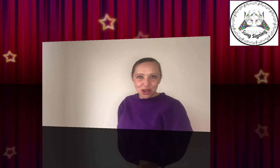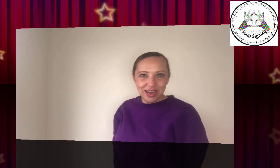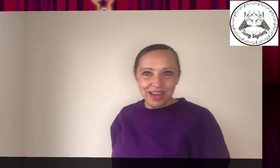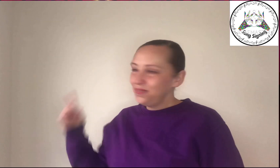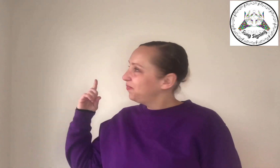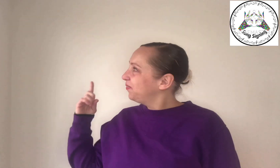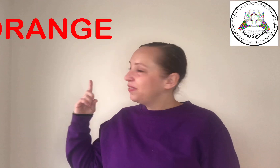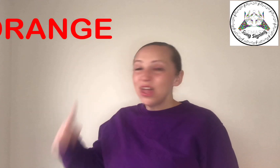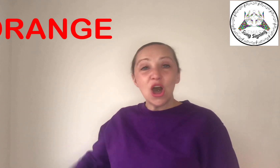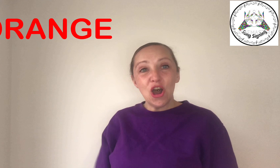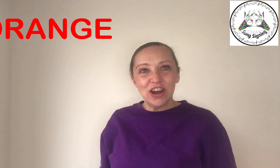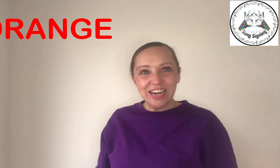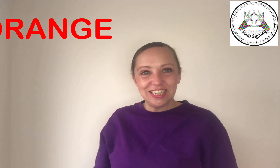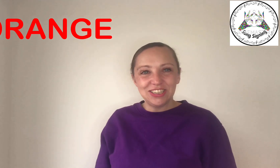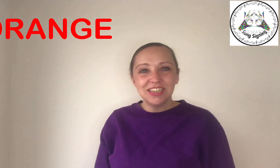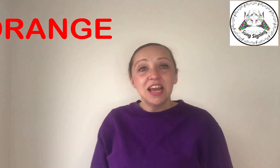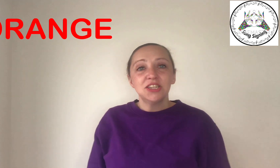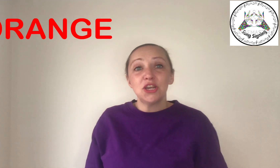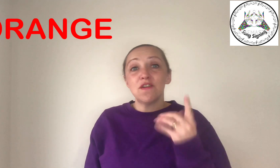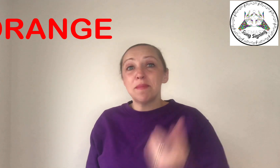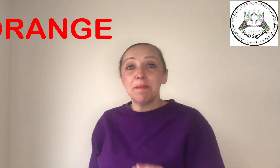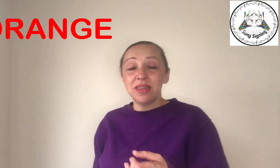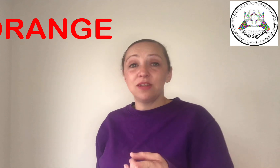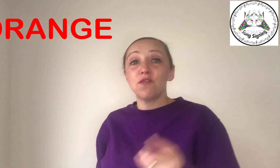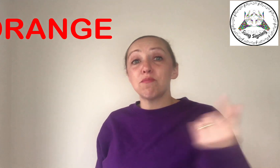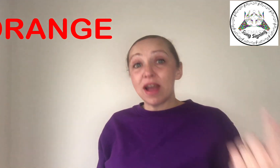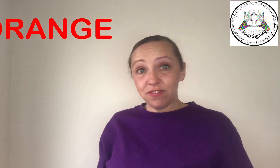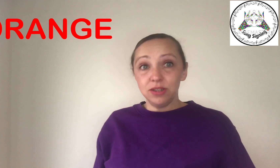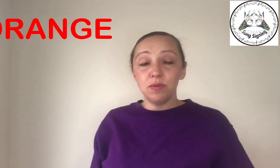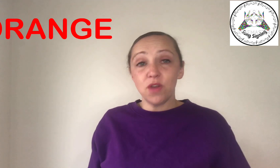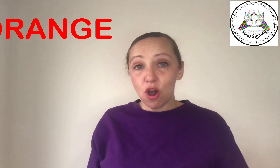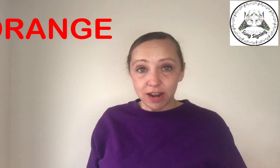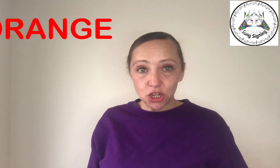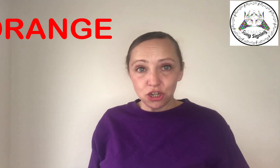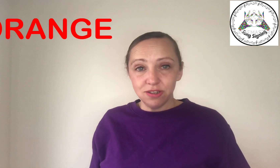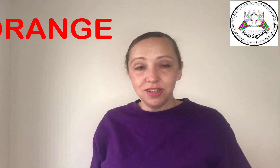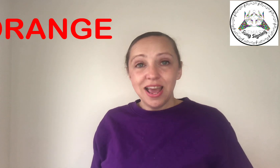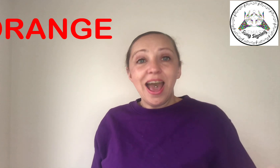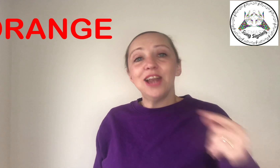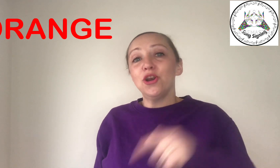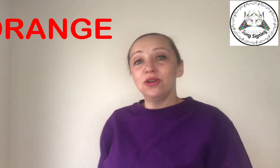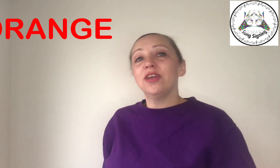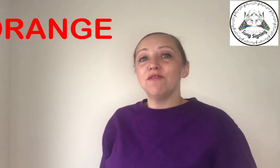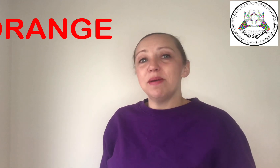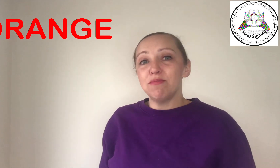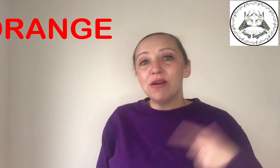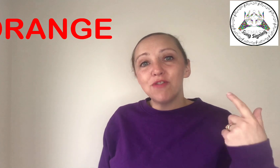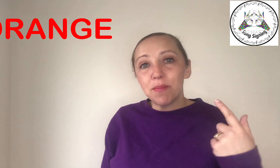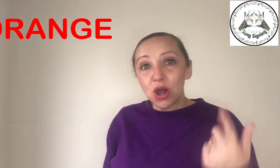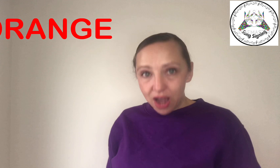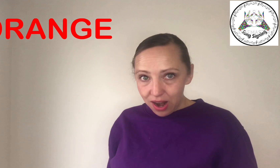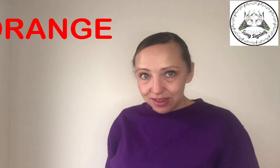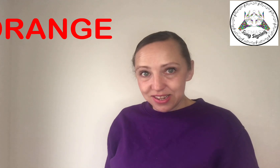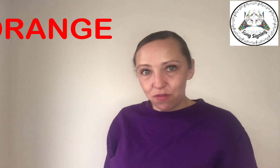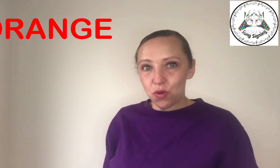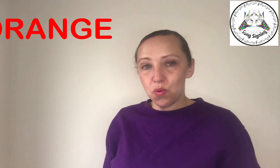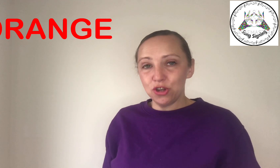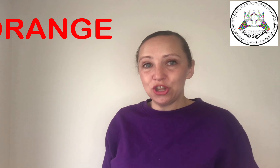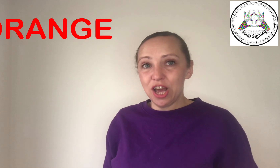Okay, orange. So you'll remember this from breakfast with your orange juice and you'll also remember it from your colors if you watch the